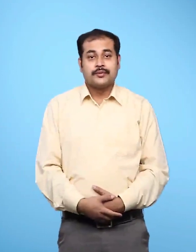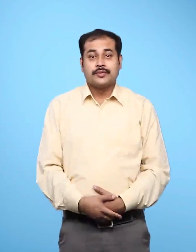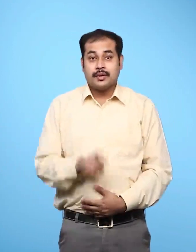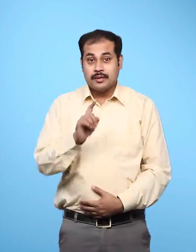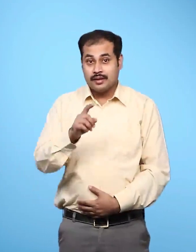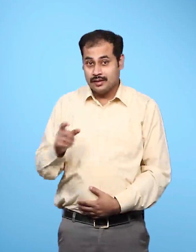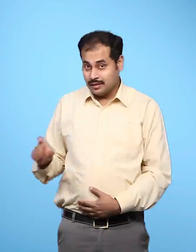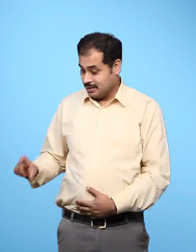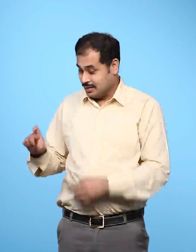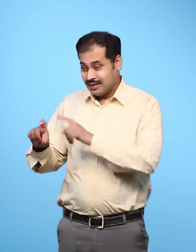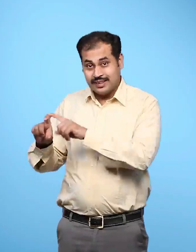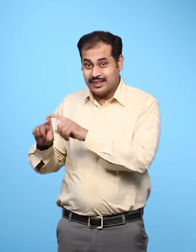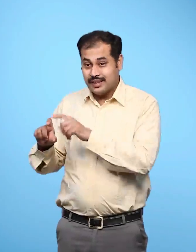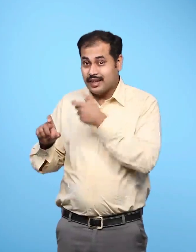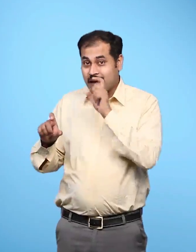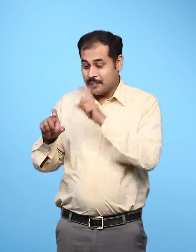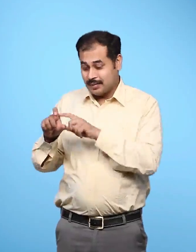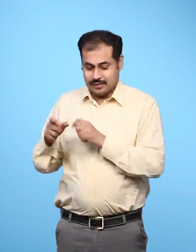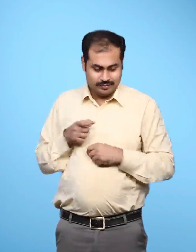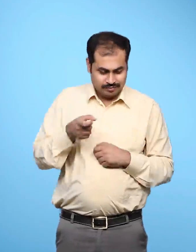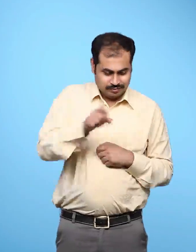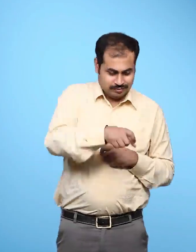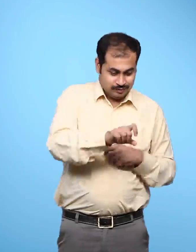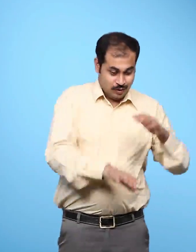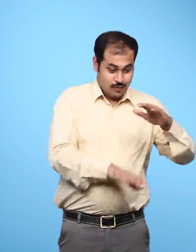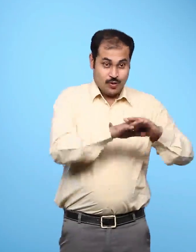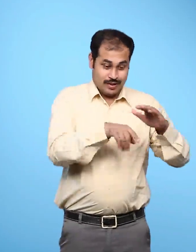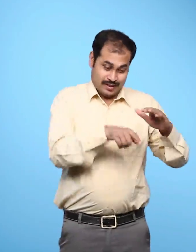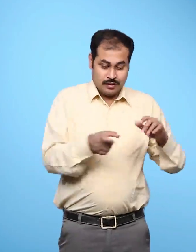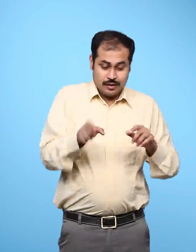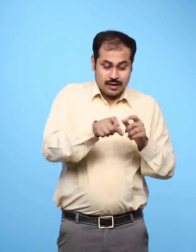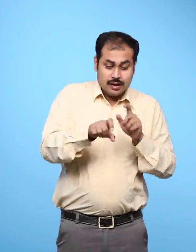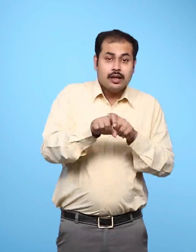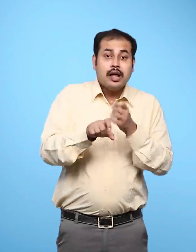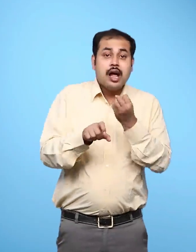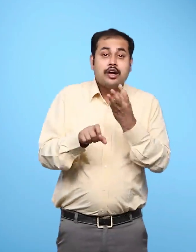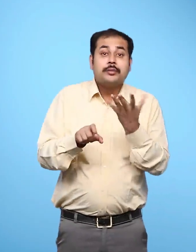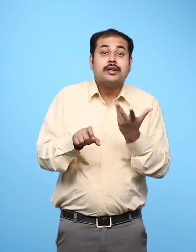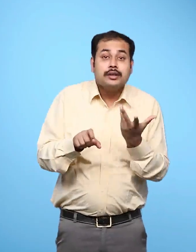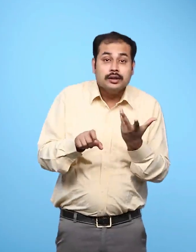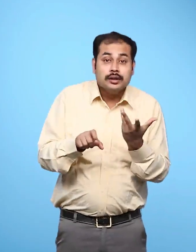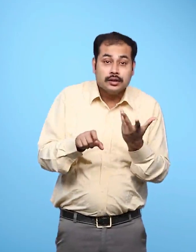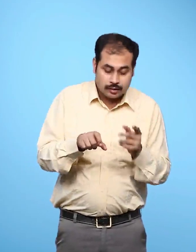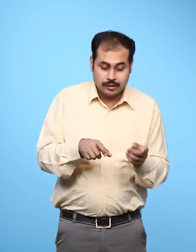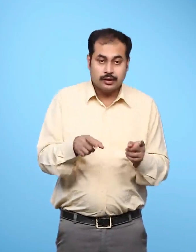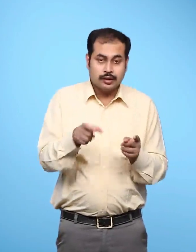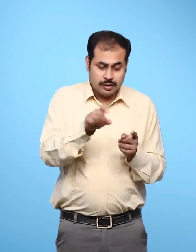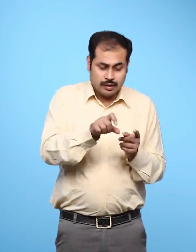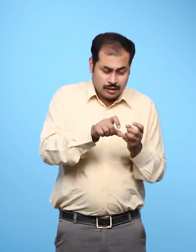Count the number of cups of water each of them can hold. Question 3. Use the same cup to fill each